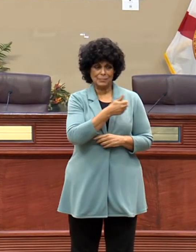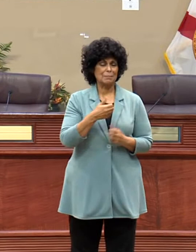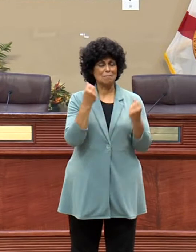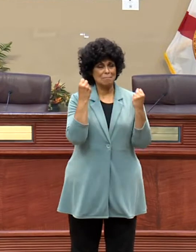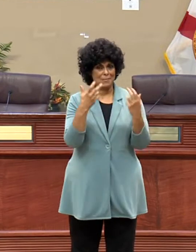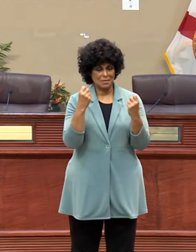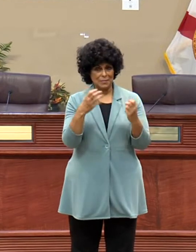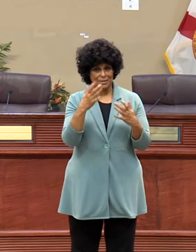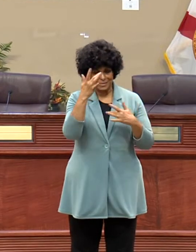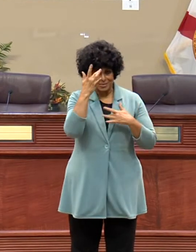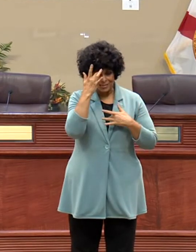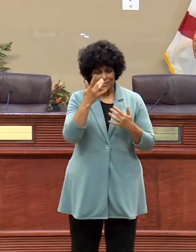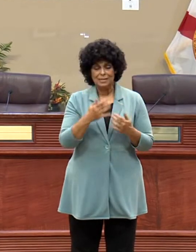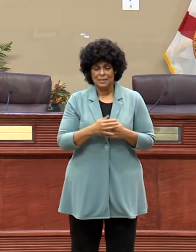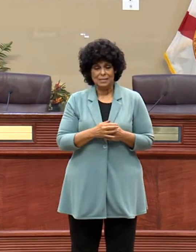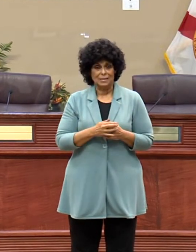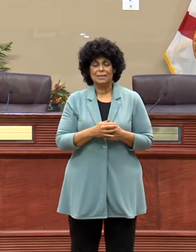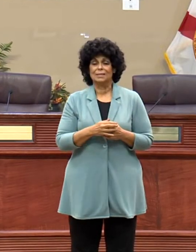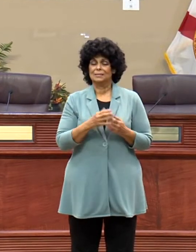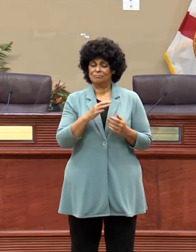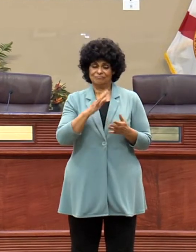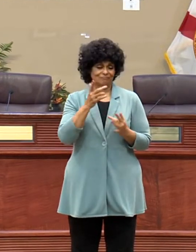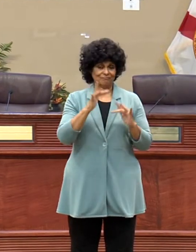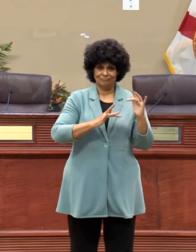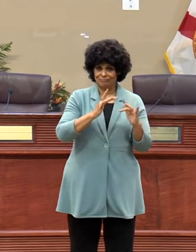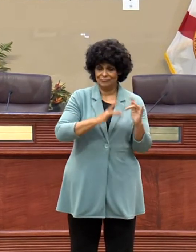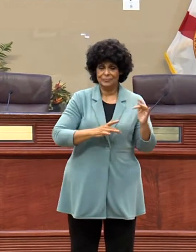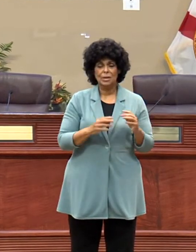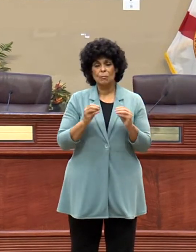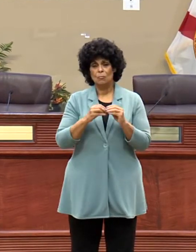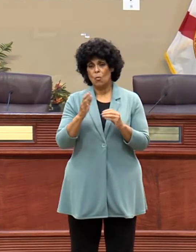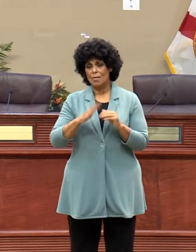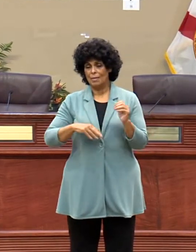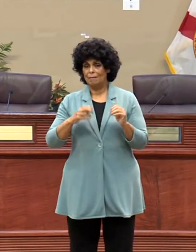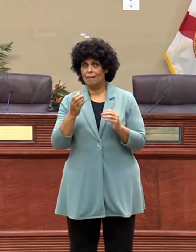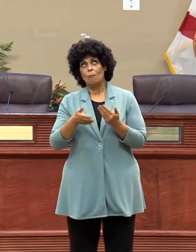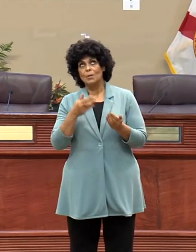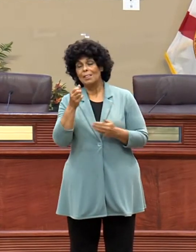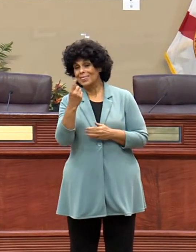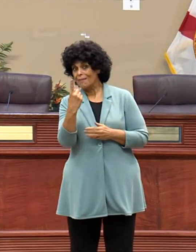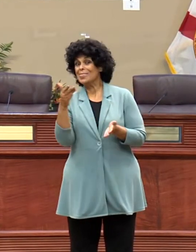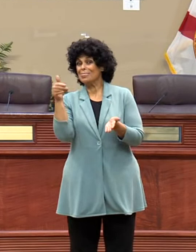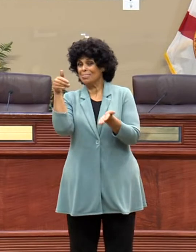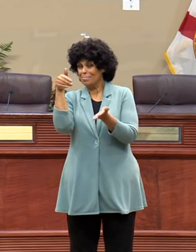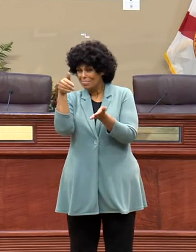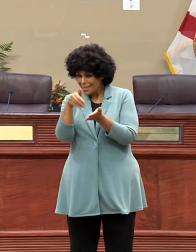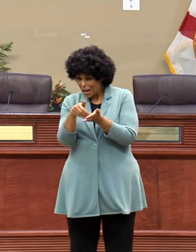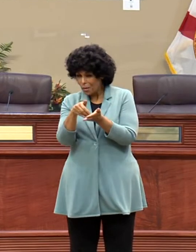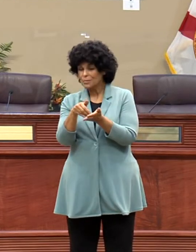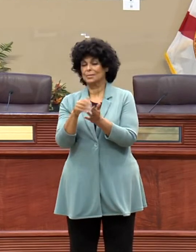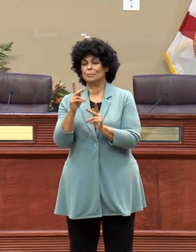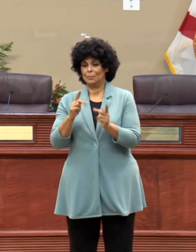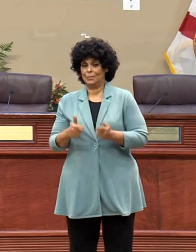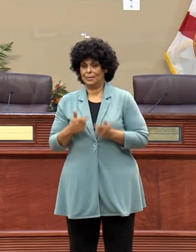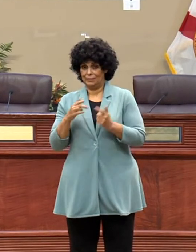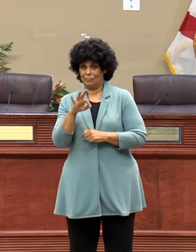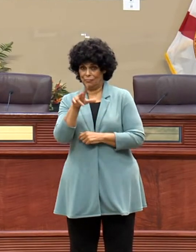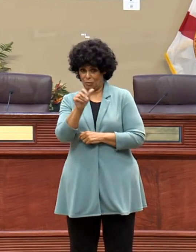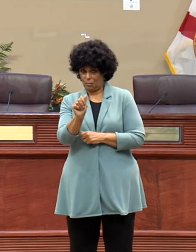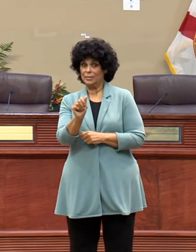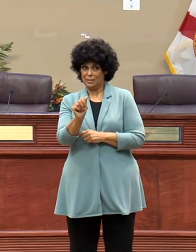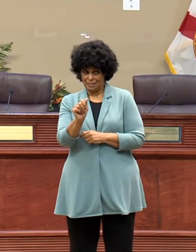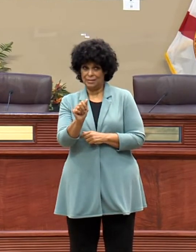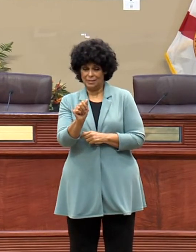are over 11,000 Floridians hospitalized with COVID-19, according to the Florida